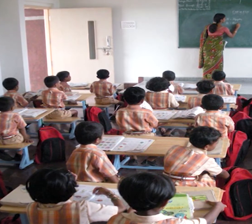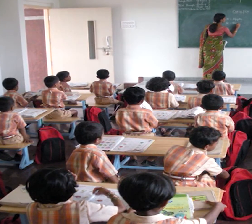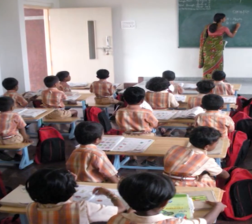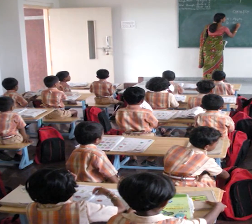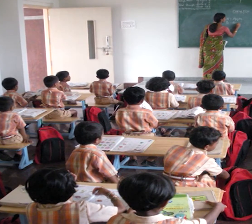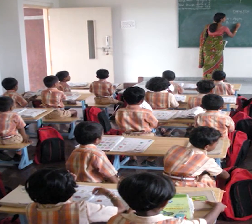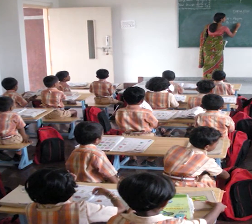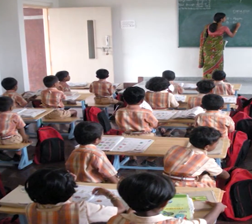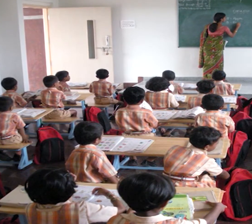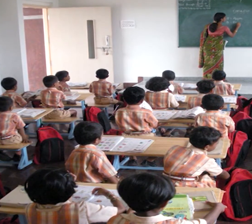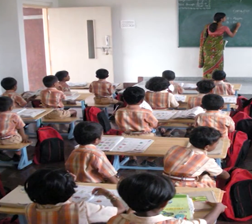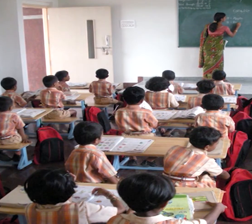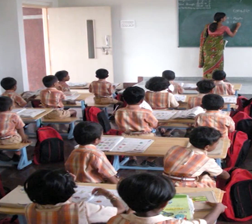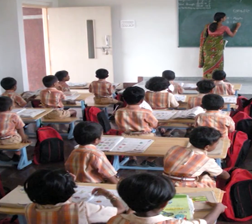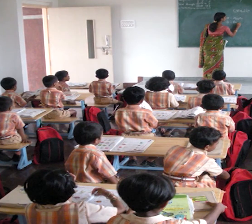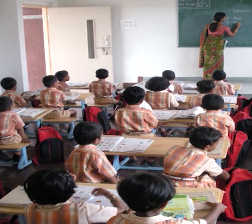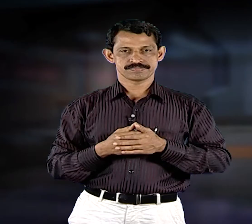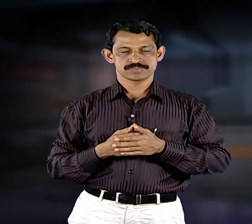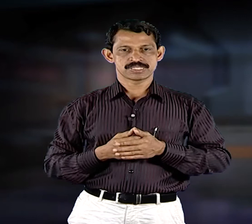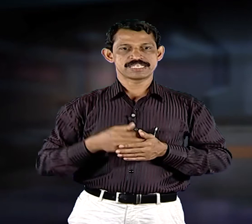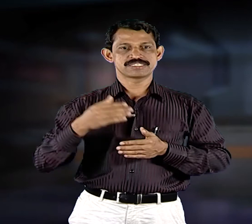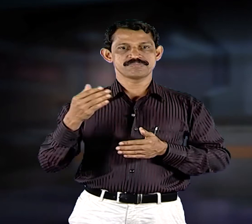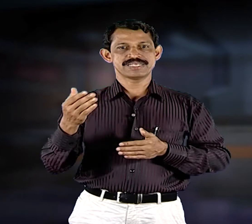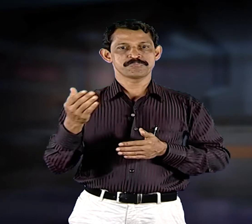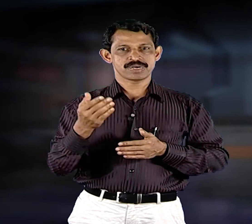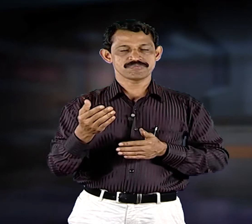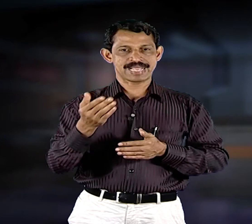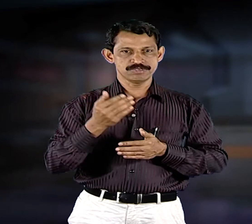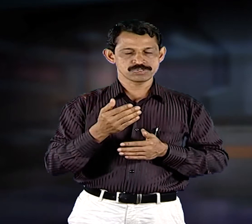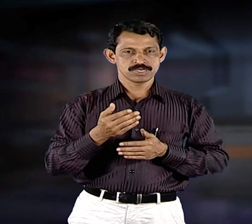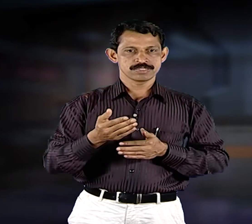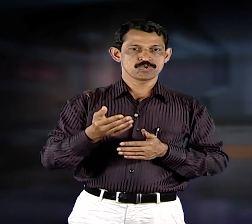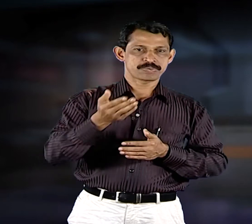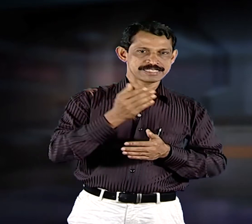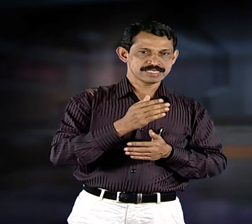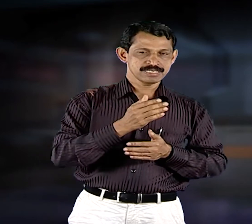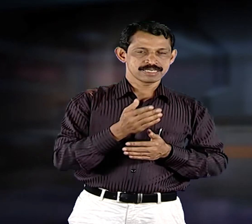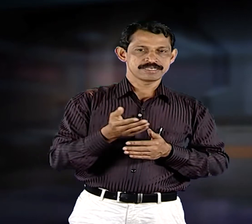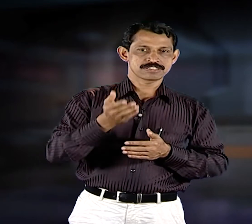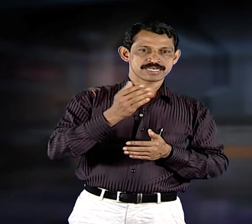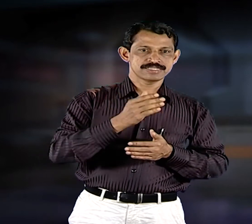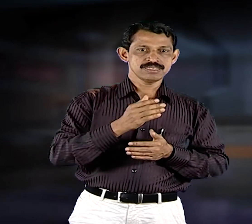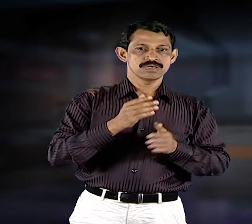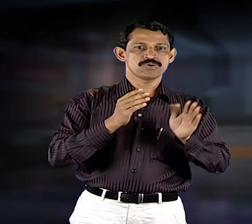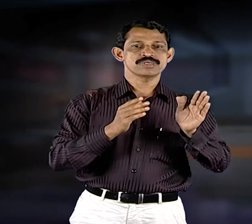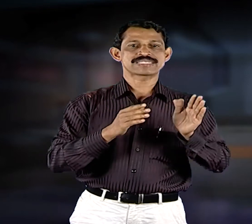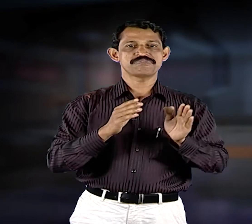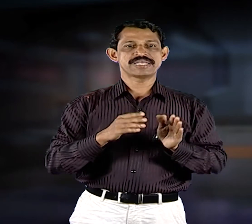school campus or on the playground. The teacher may impart values through praising, discouraging or rectifying